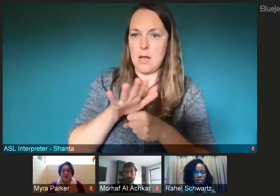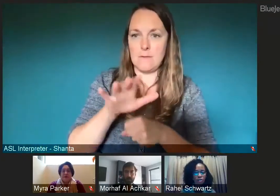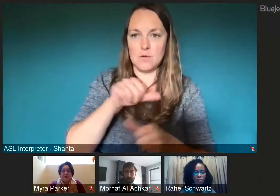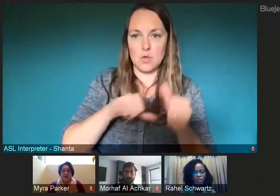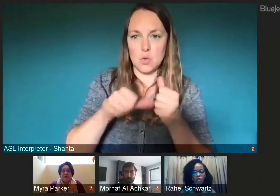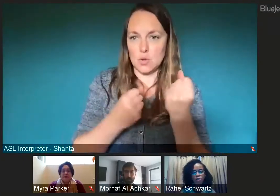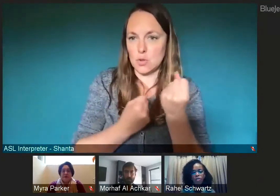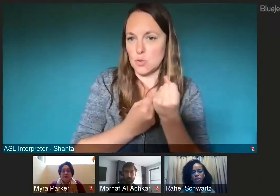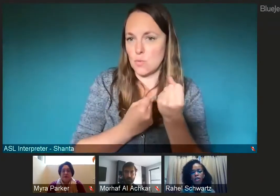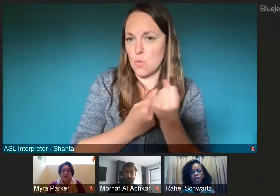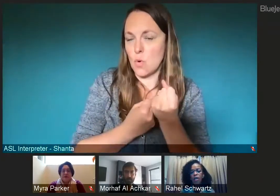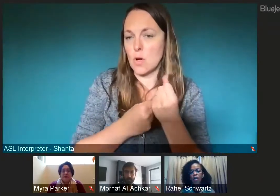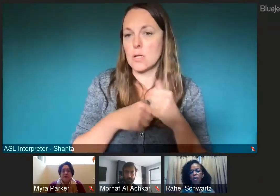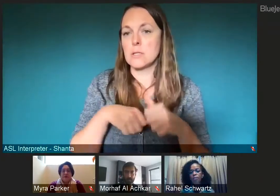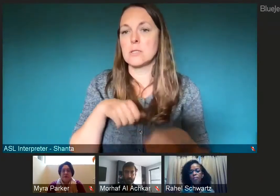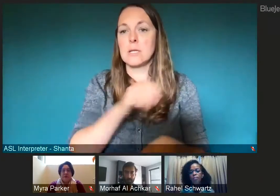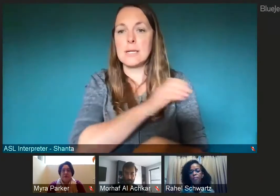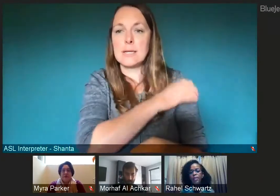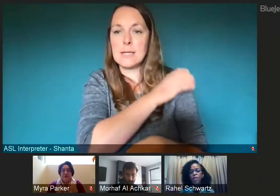insurance concerns.